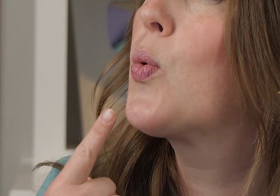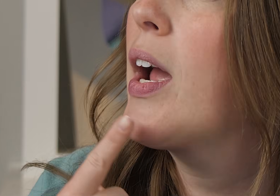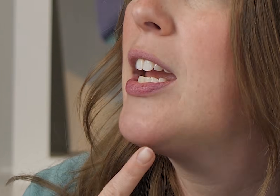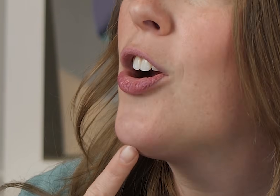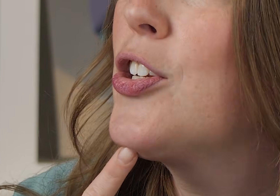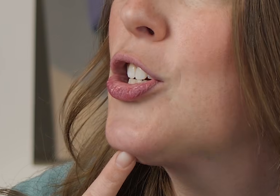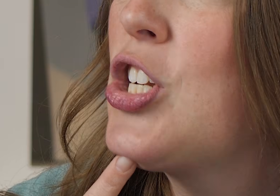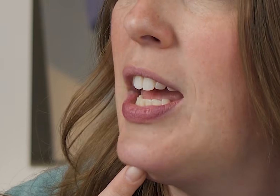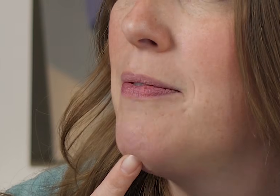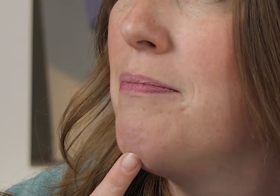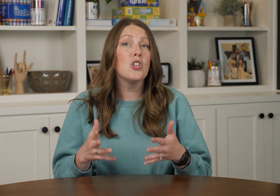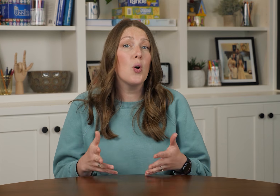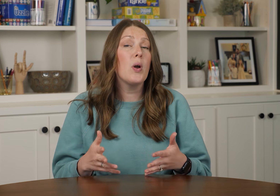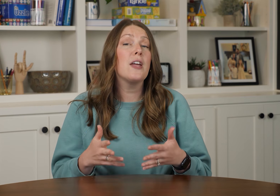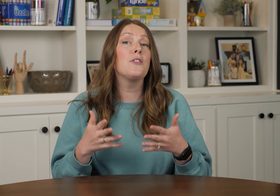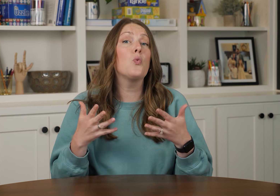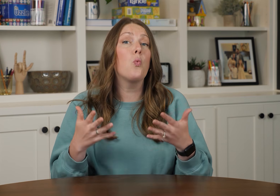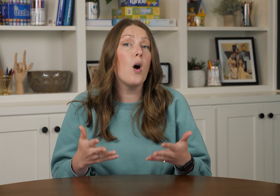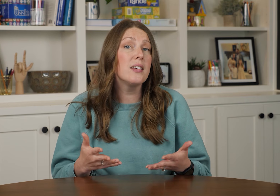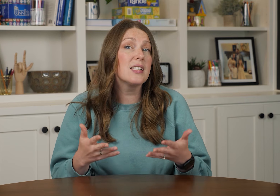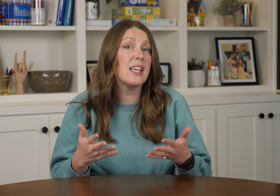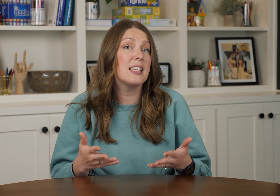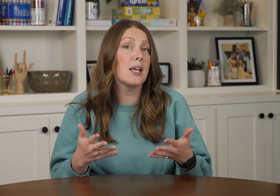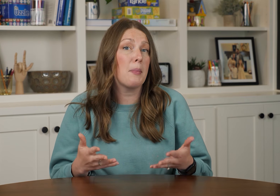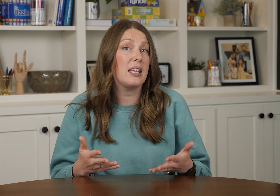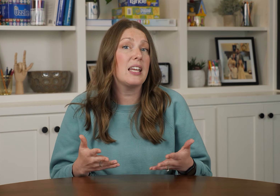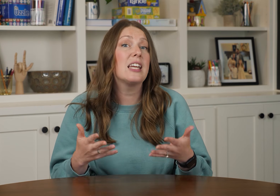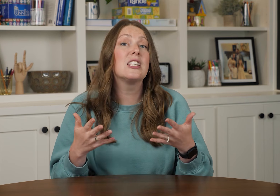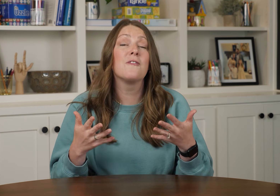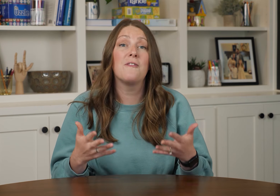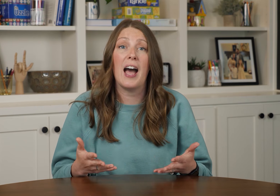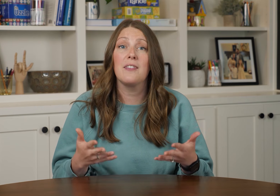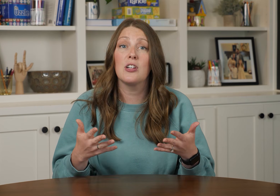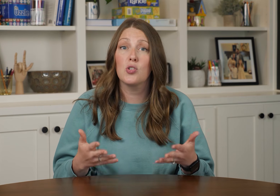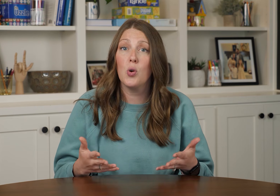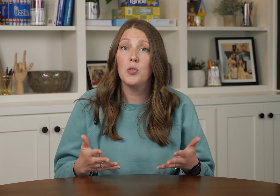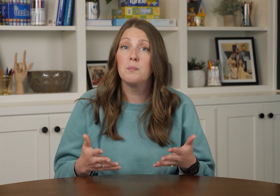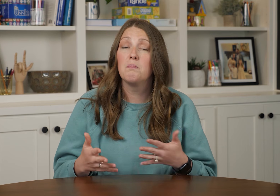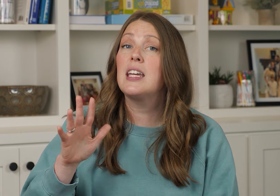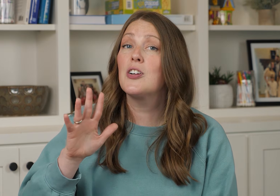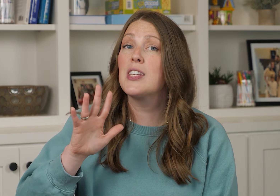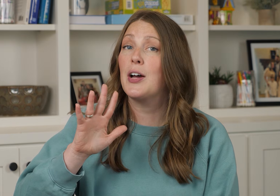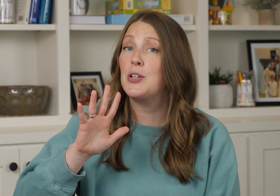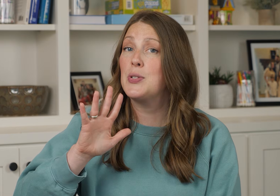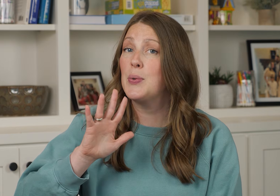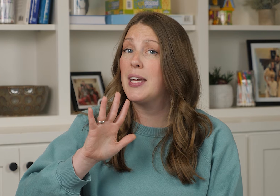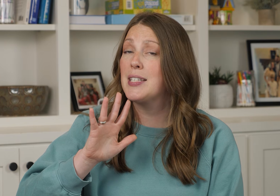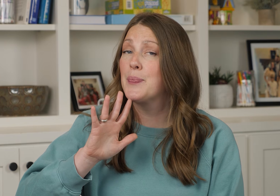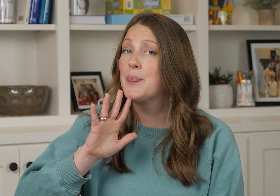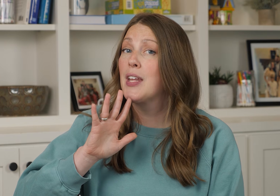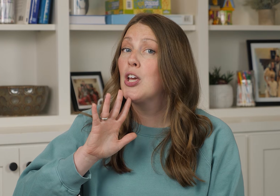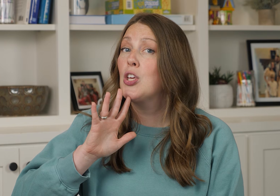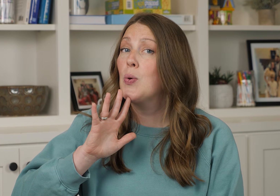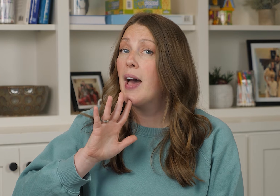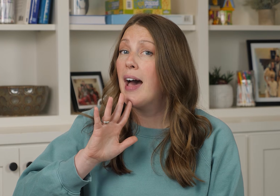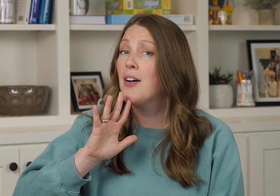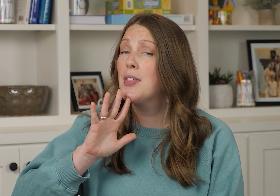right here on your chin. So if you want to say somebody is 5 years old, here's how you do it. You have the